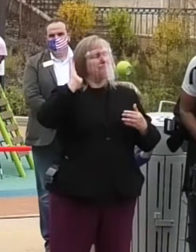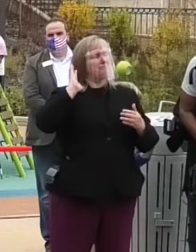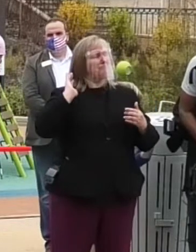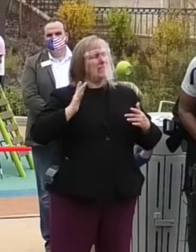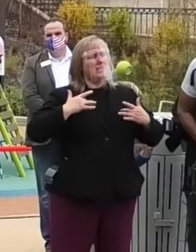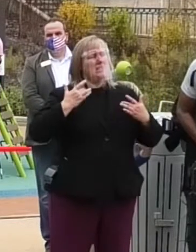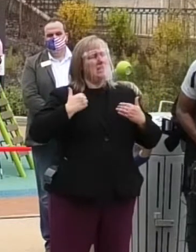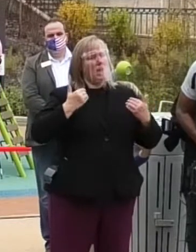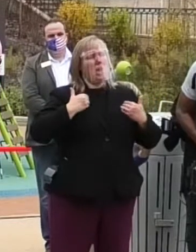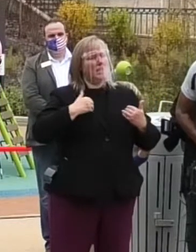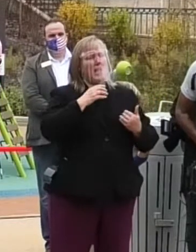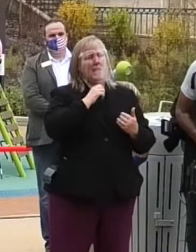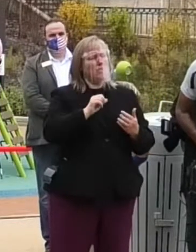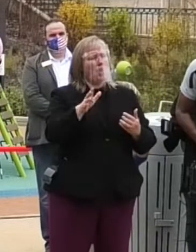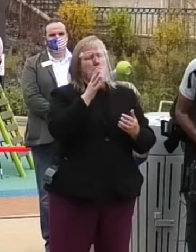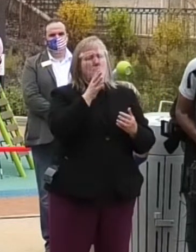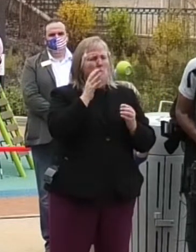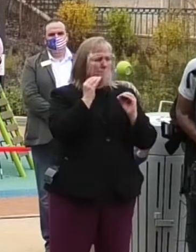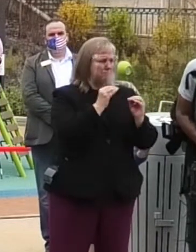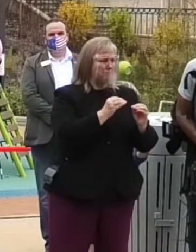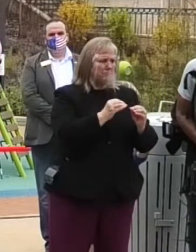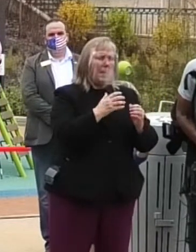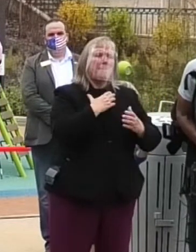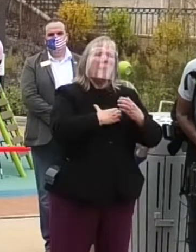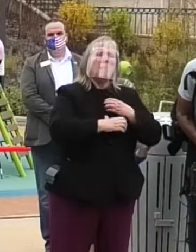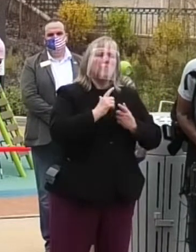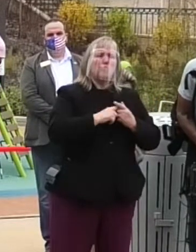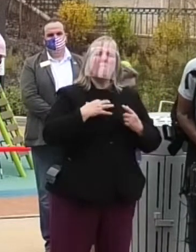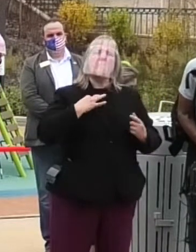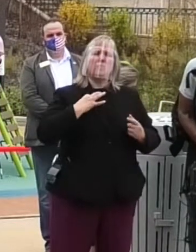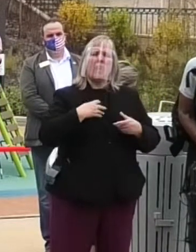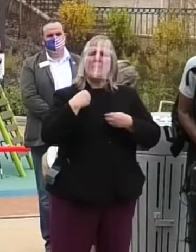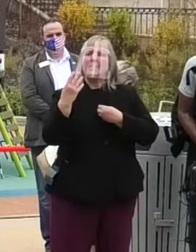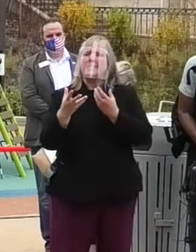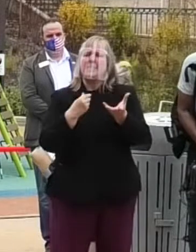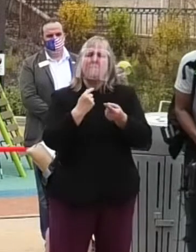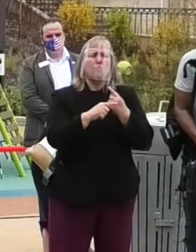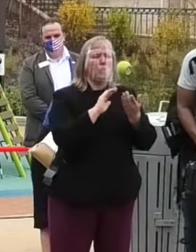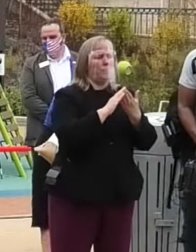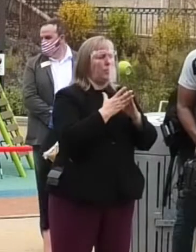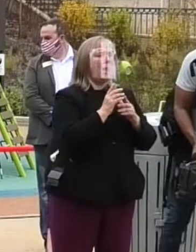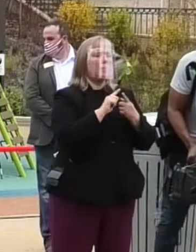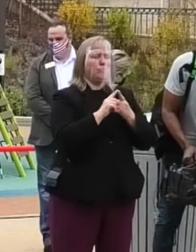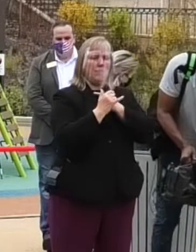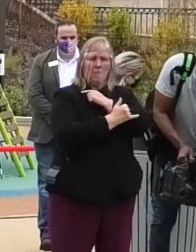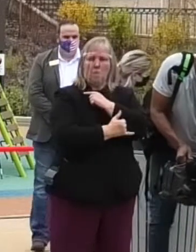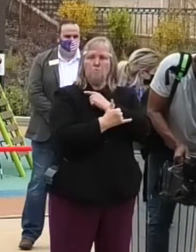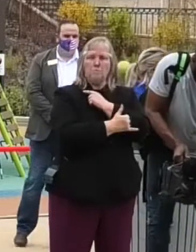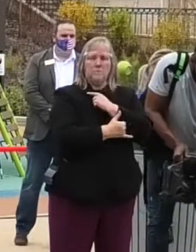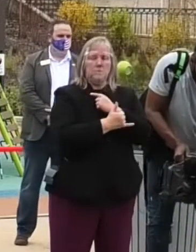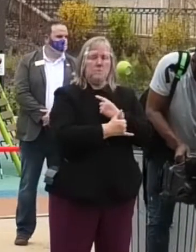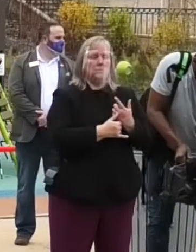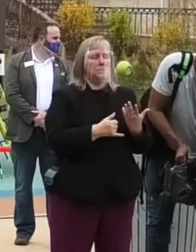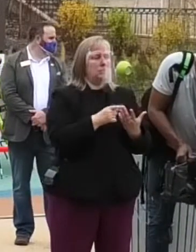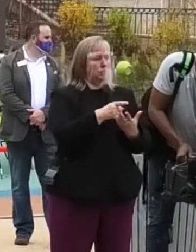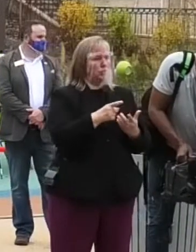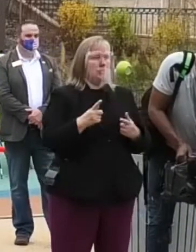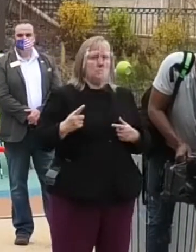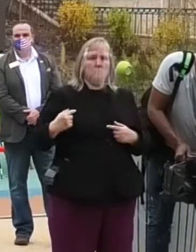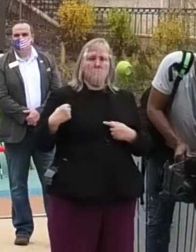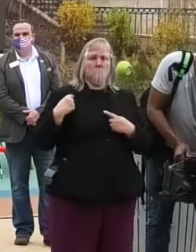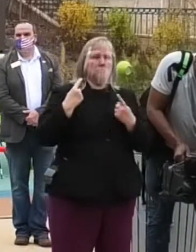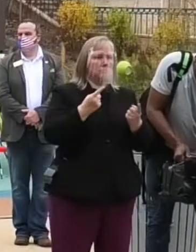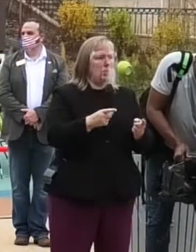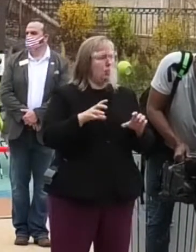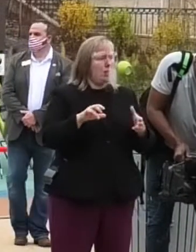her mother instilled in her the passion to volunteer and give back to the community and to the country. She has been doing this in